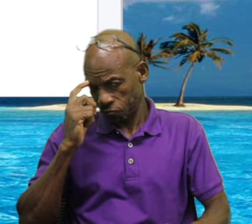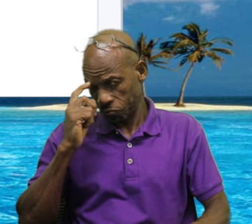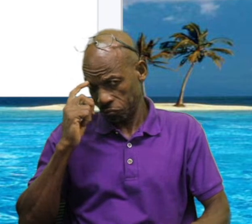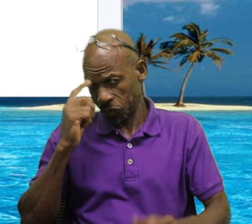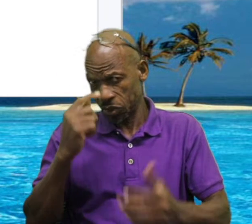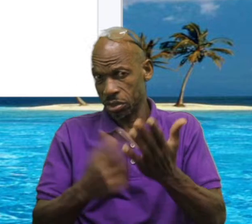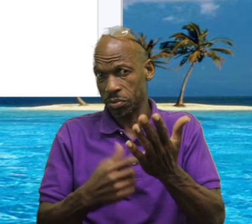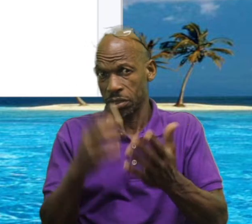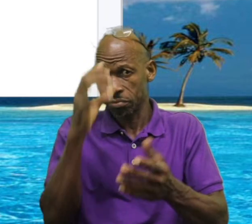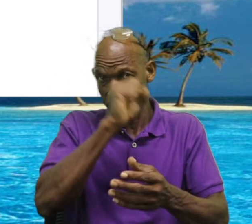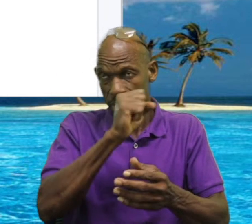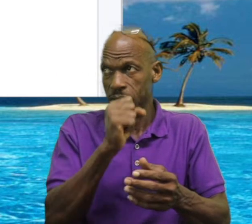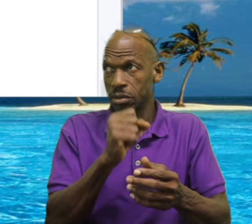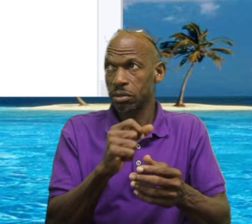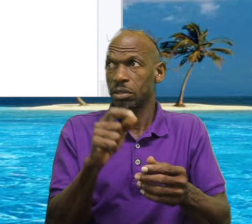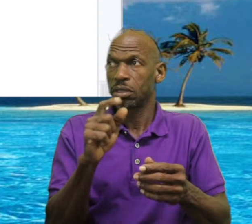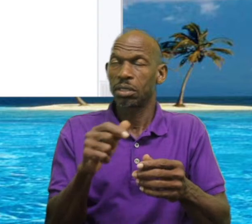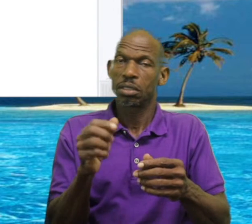and.